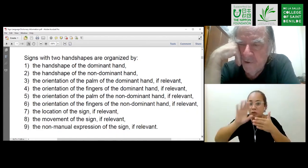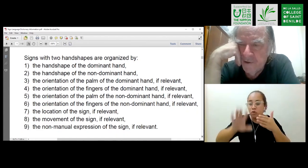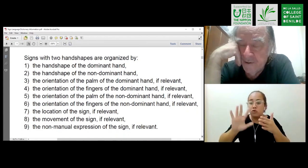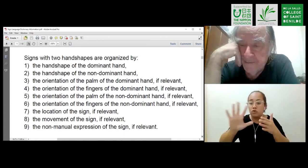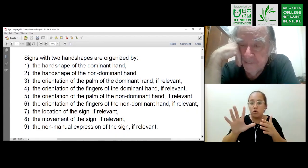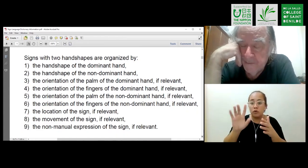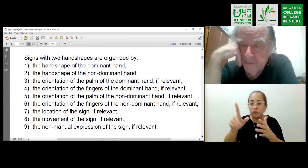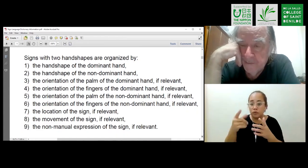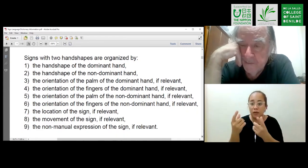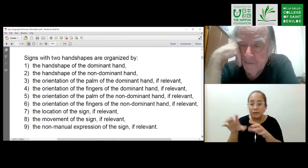first